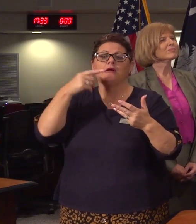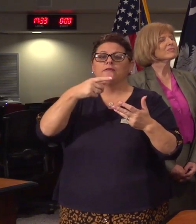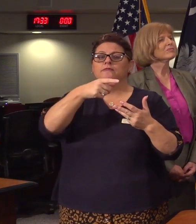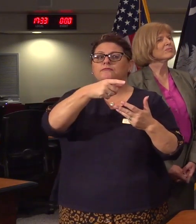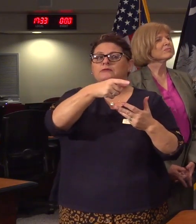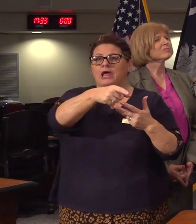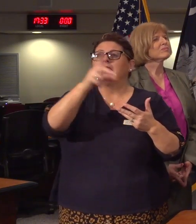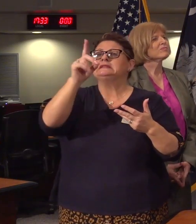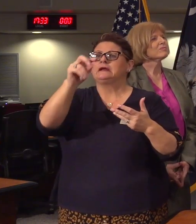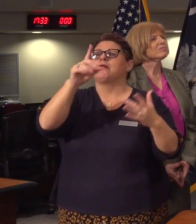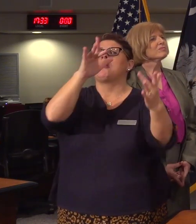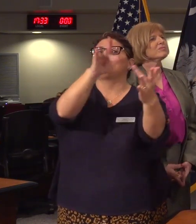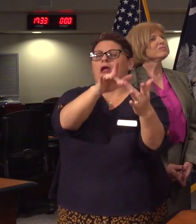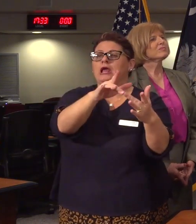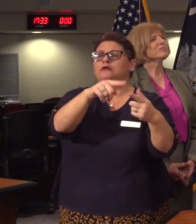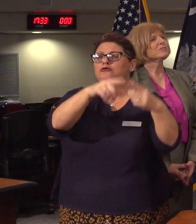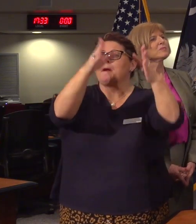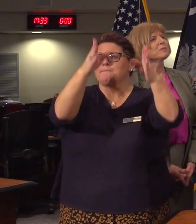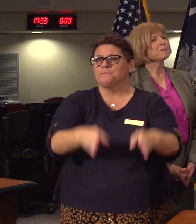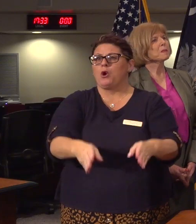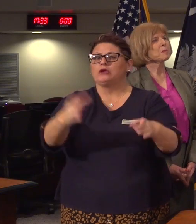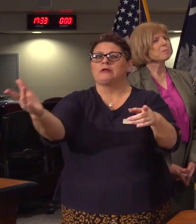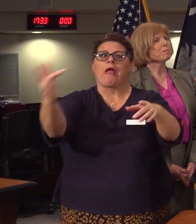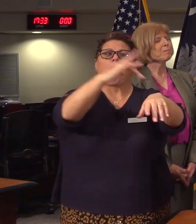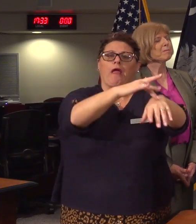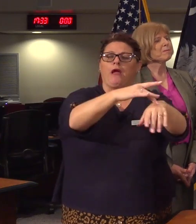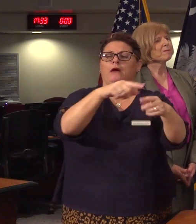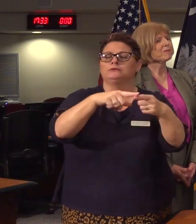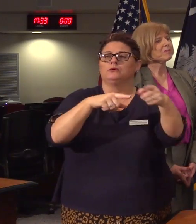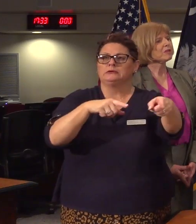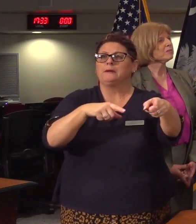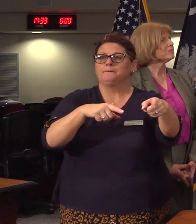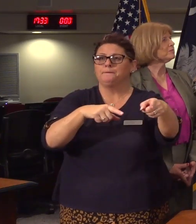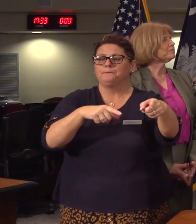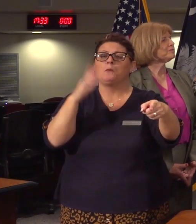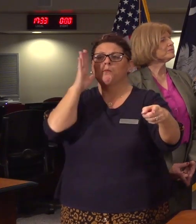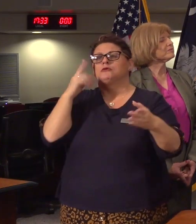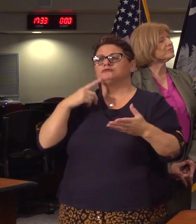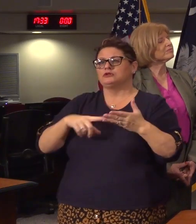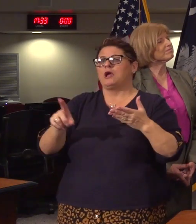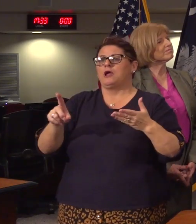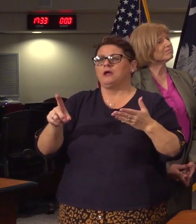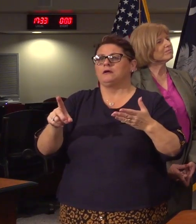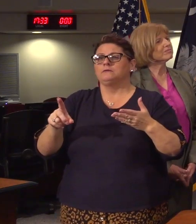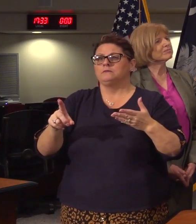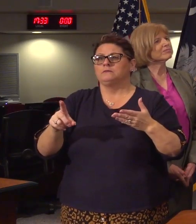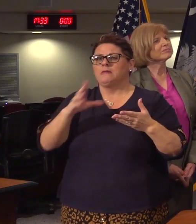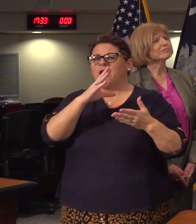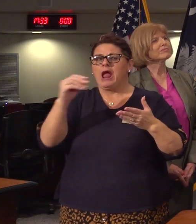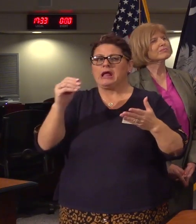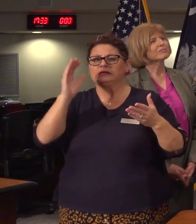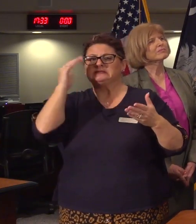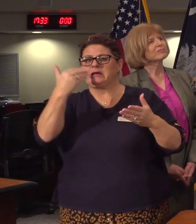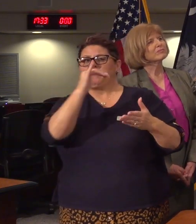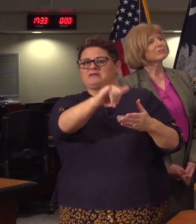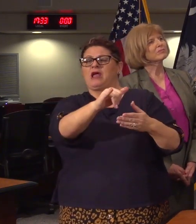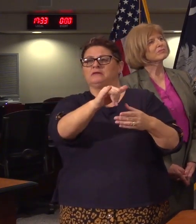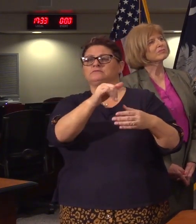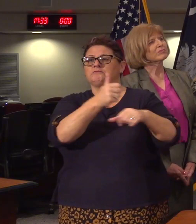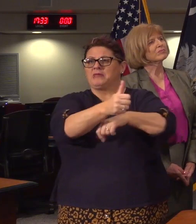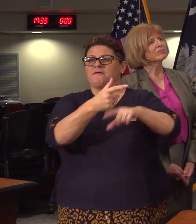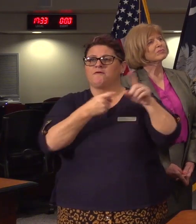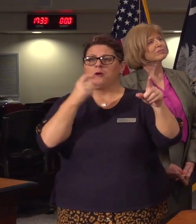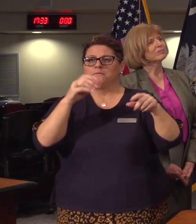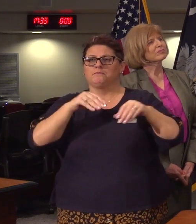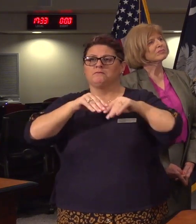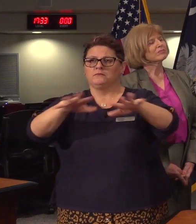contact where disease transmission is known, and if there's no other explanation for the illness. Doctor, with that said, we've had a